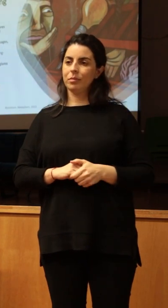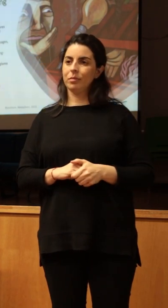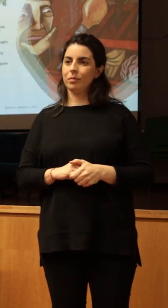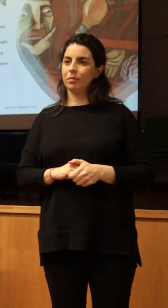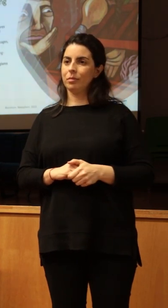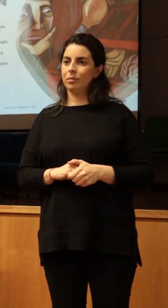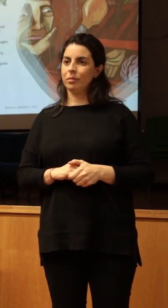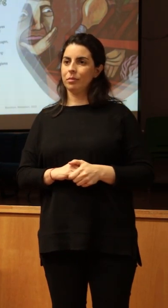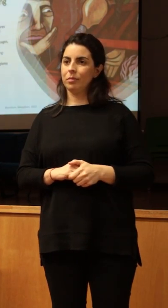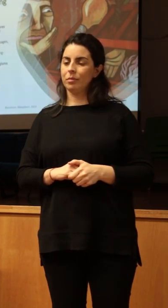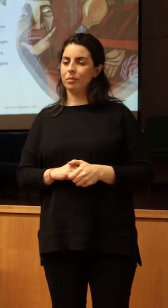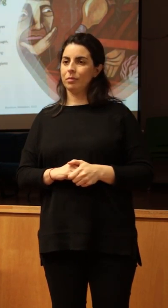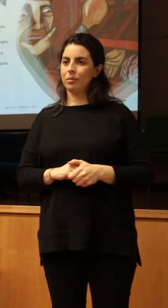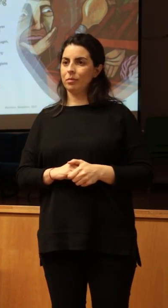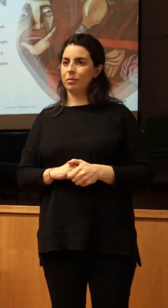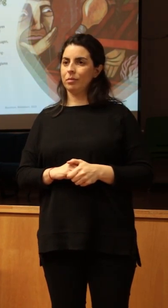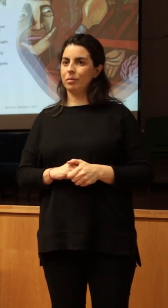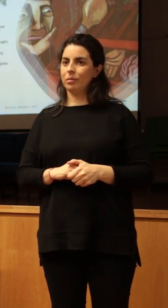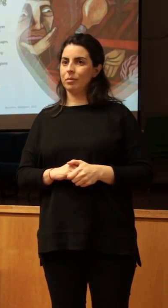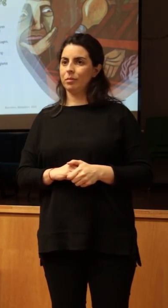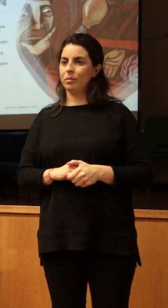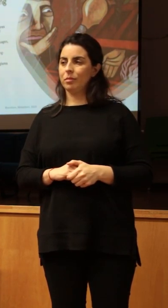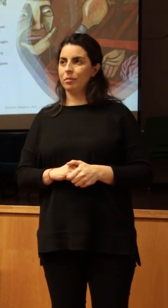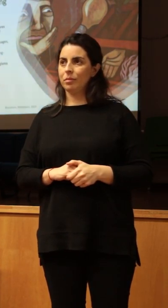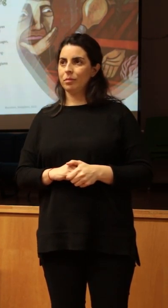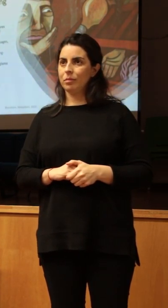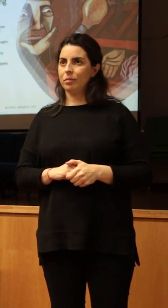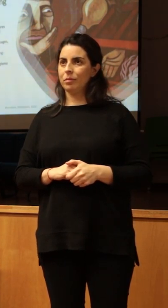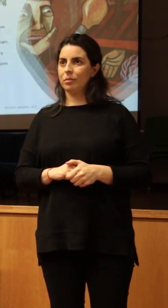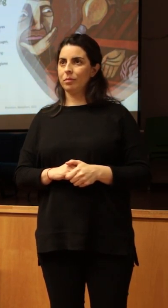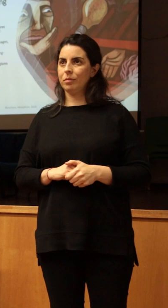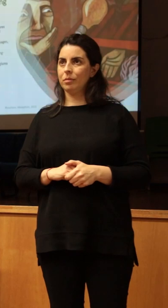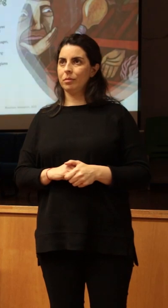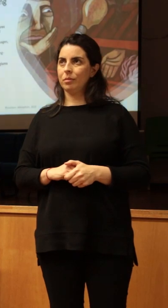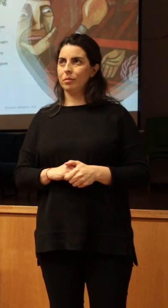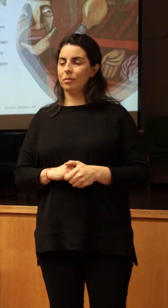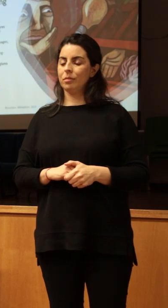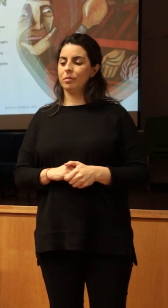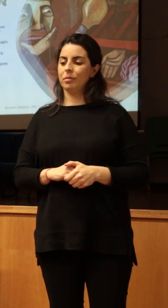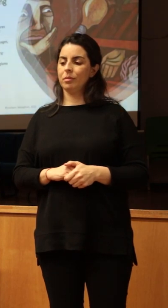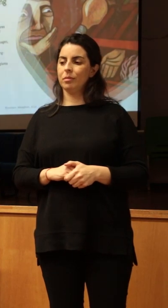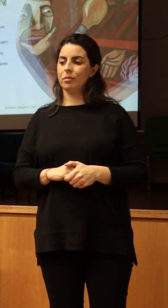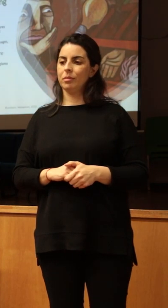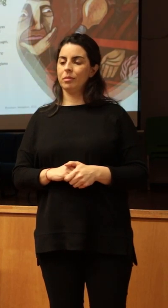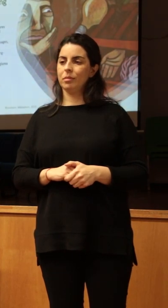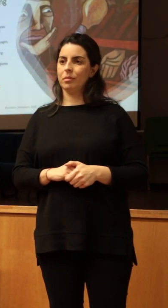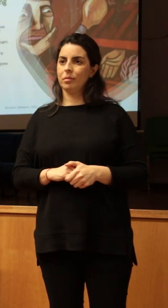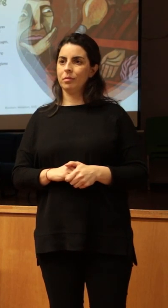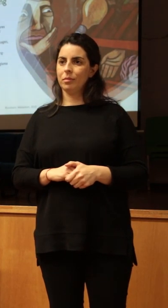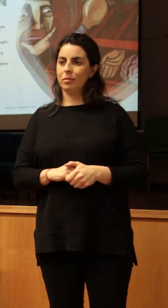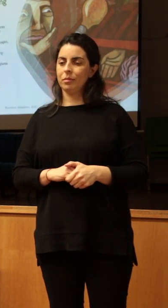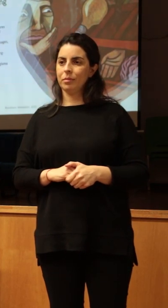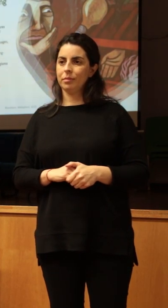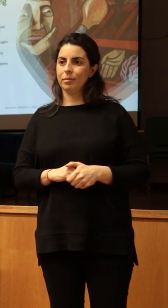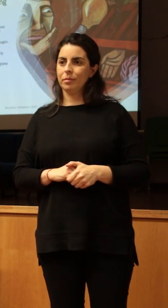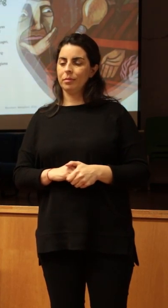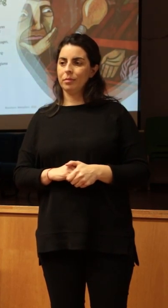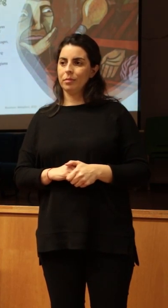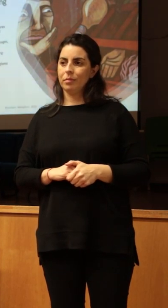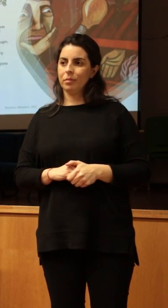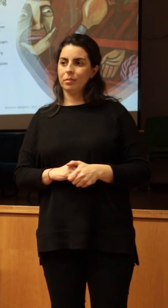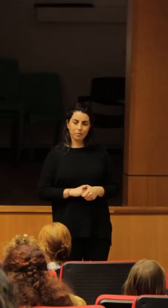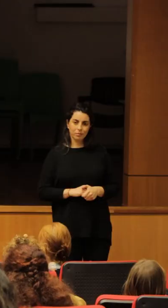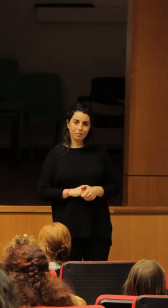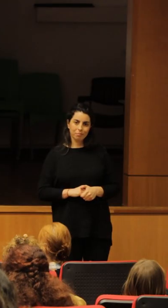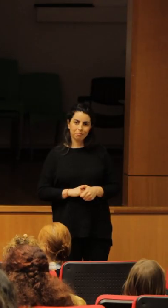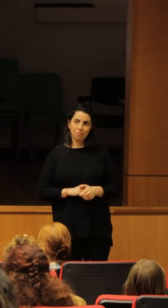door in my last job, or whatever it is. These are metaphors, and then we can use them.